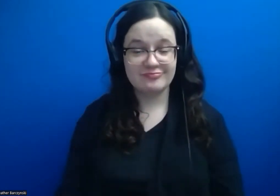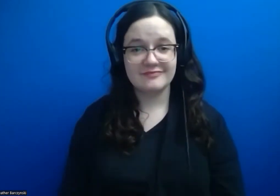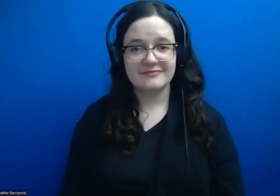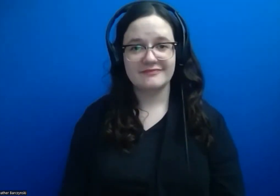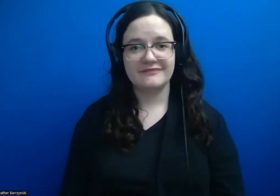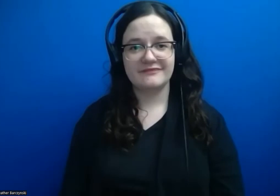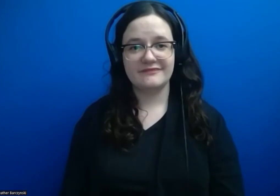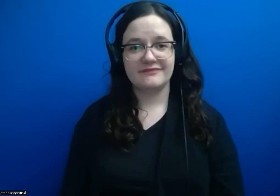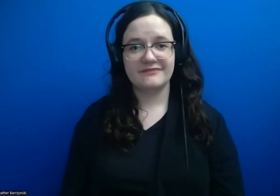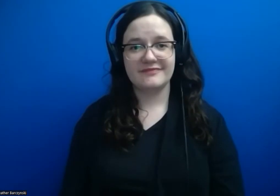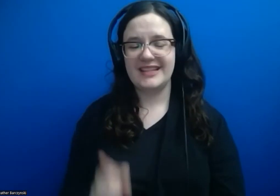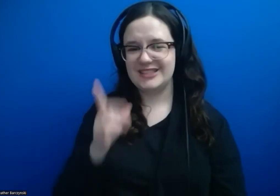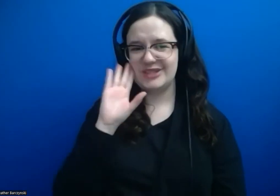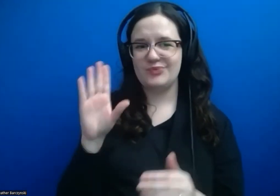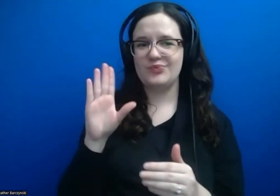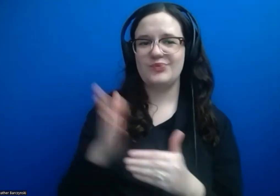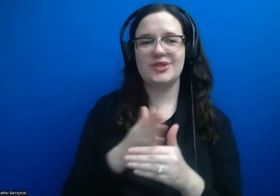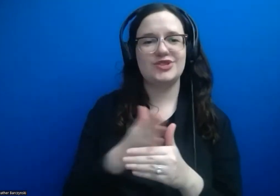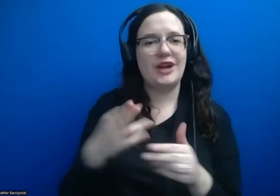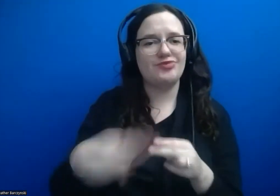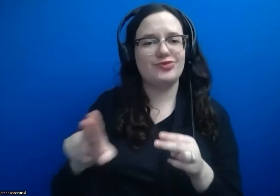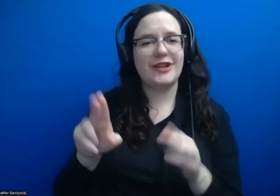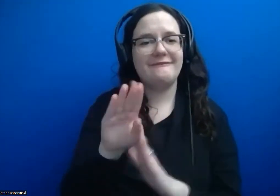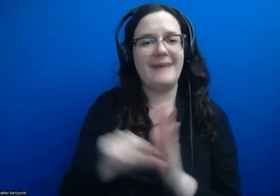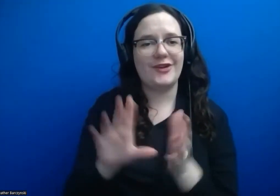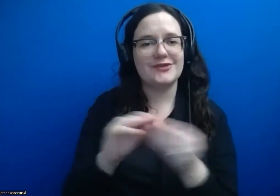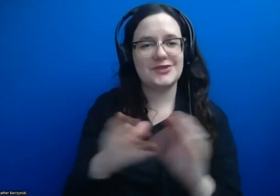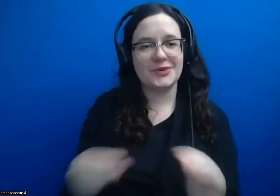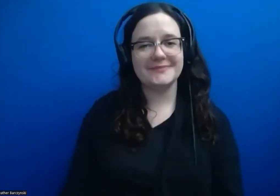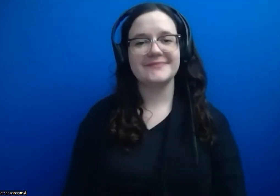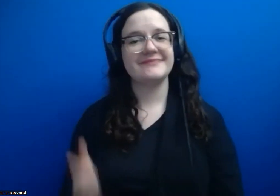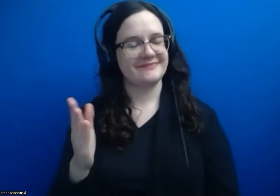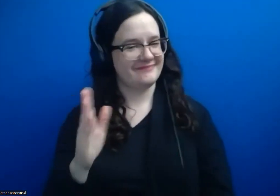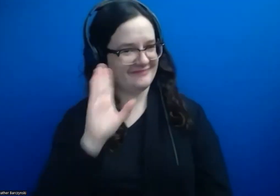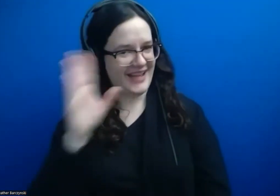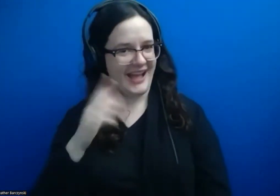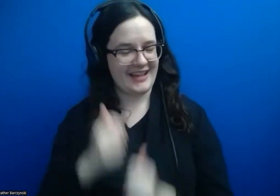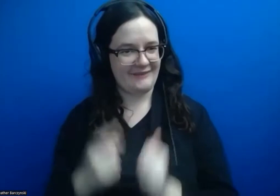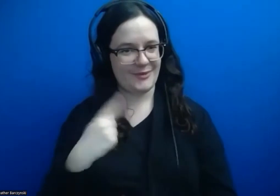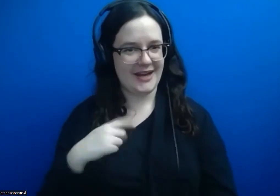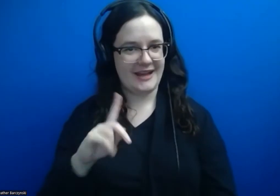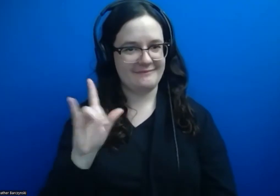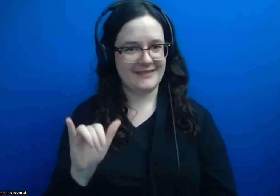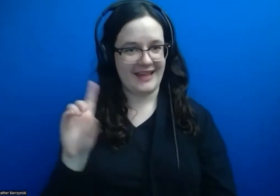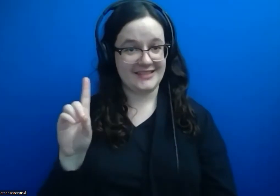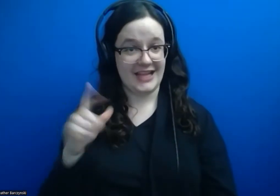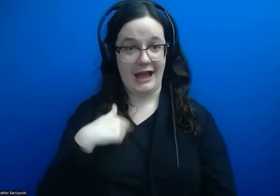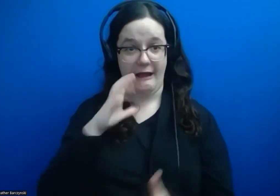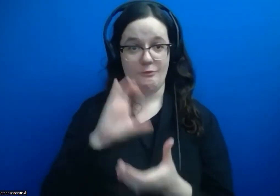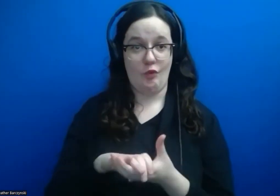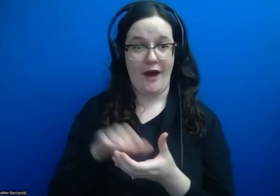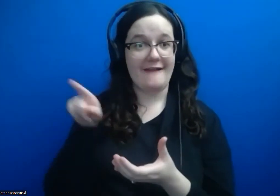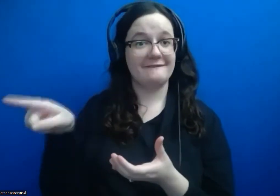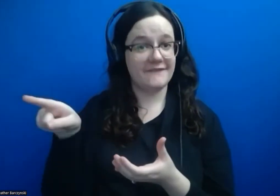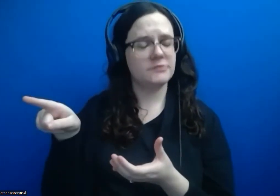Hi, share everybody. a brief background story of how we got here today. Hi, everyone. I'm Kelly D. I am the wife of a recovering